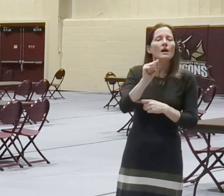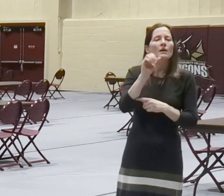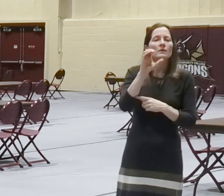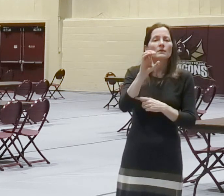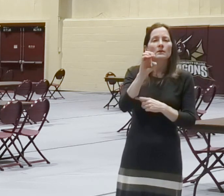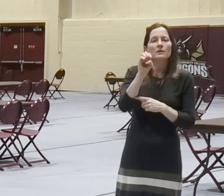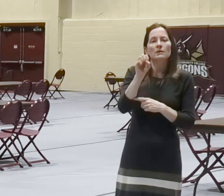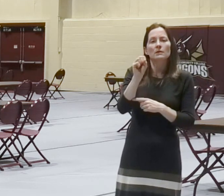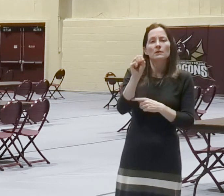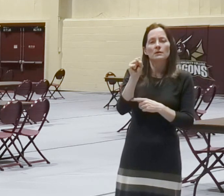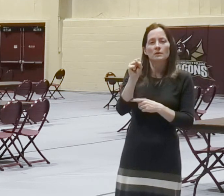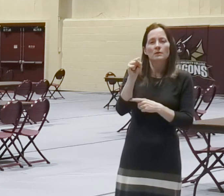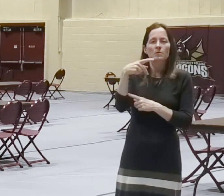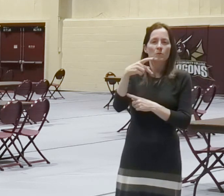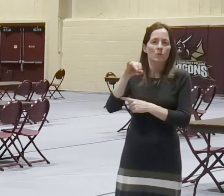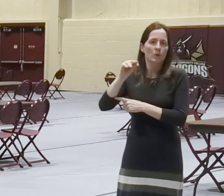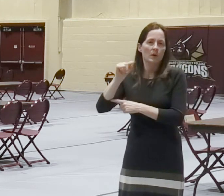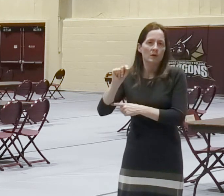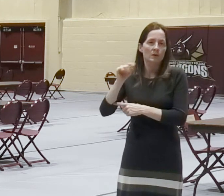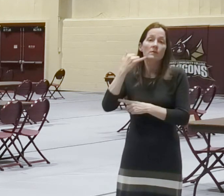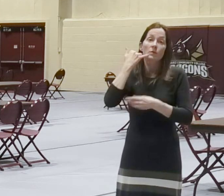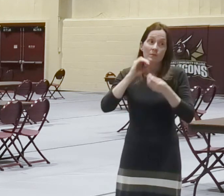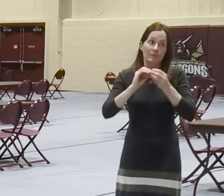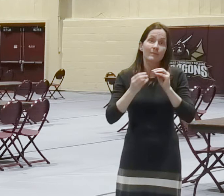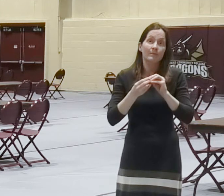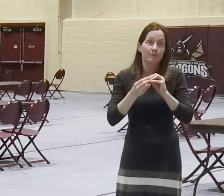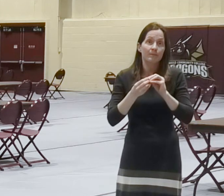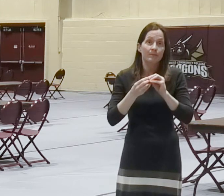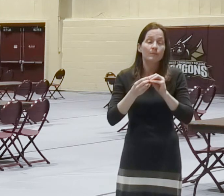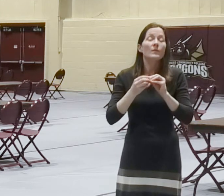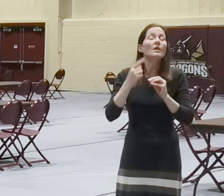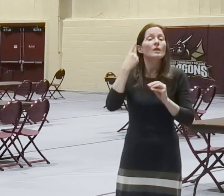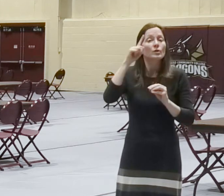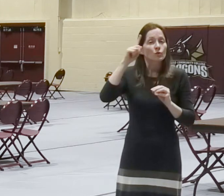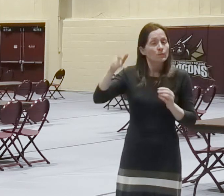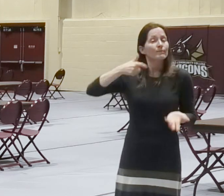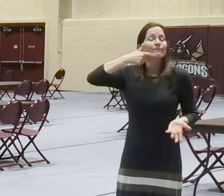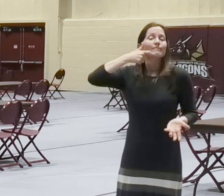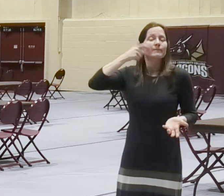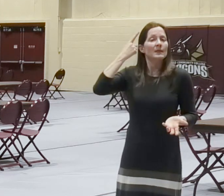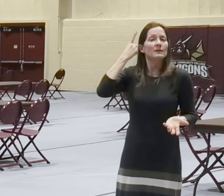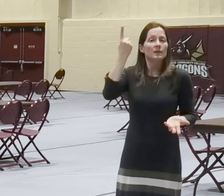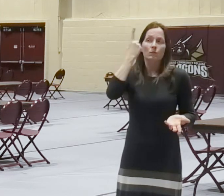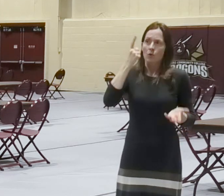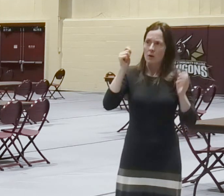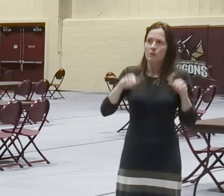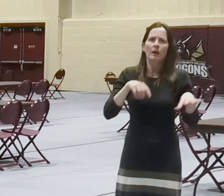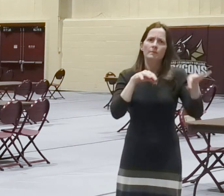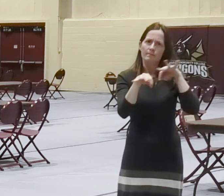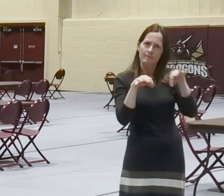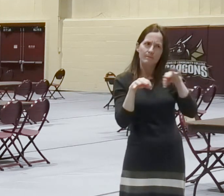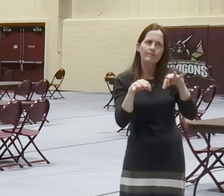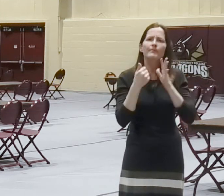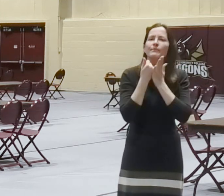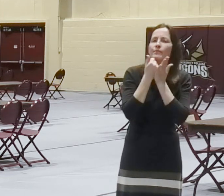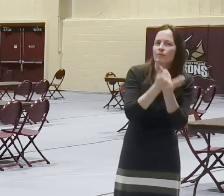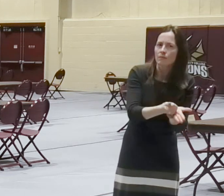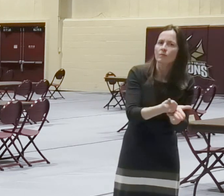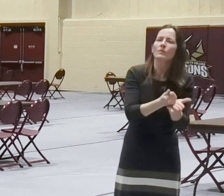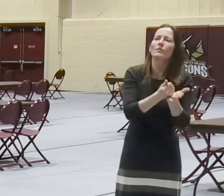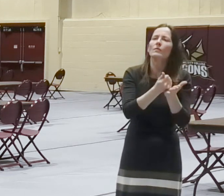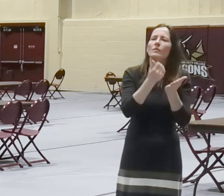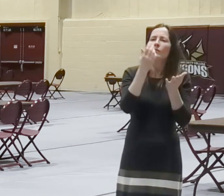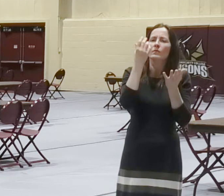line to get a person who can assist you with the information you need. You may